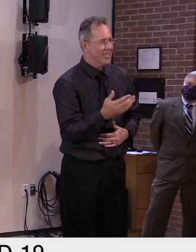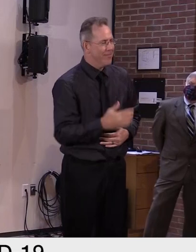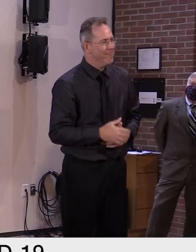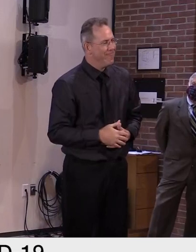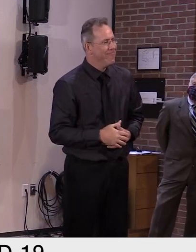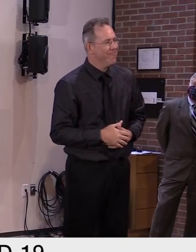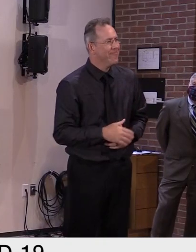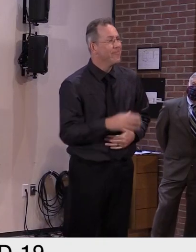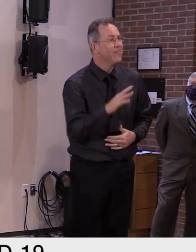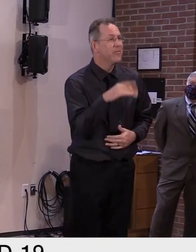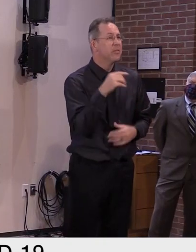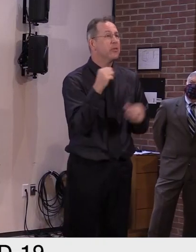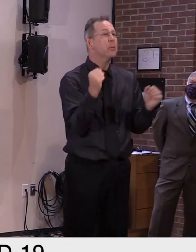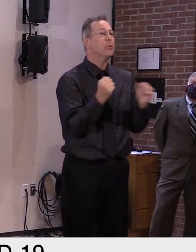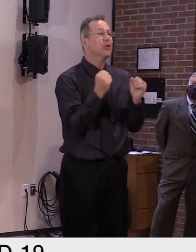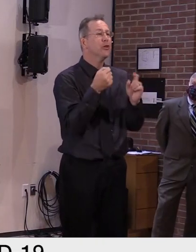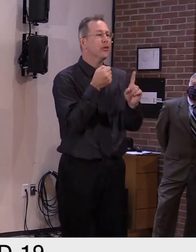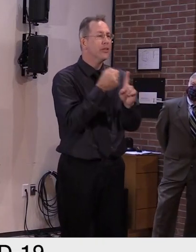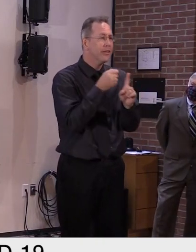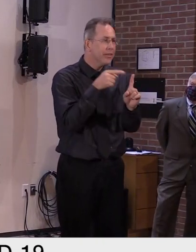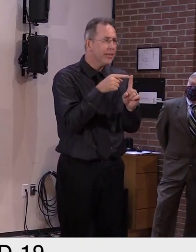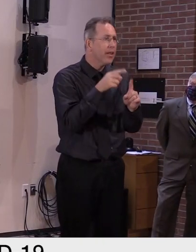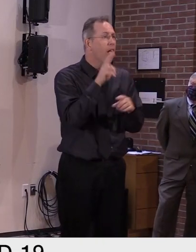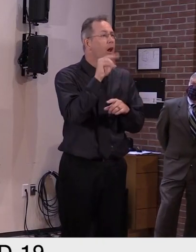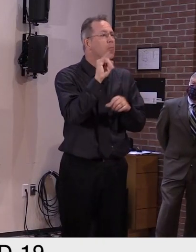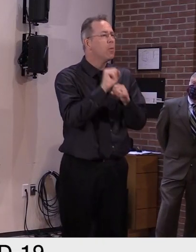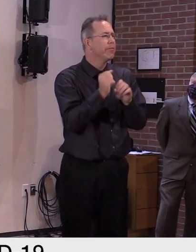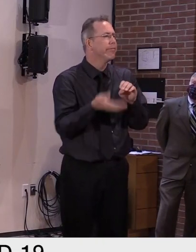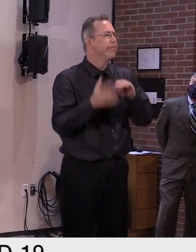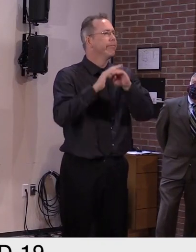lot of the construction activities. So